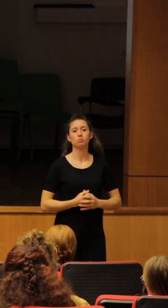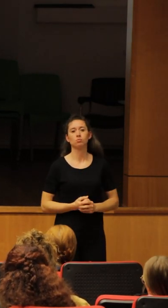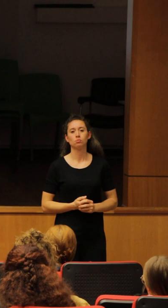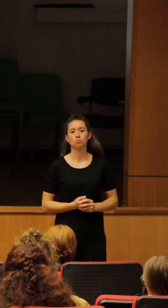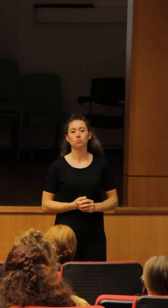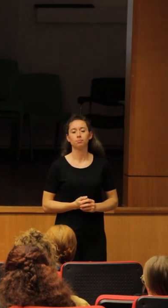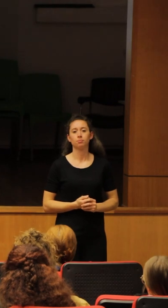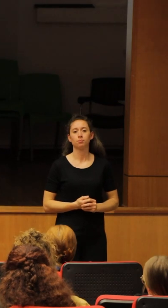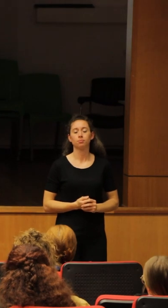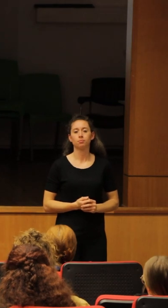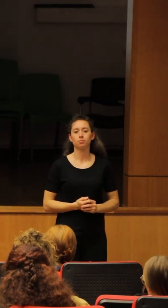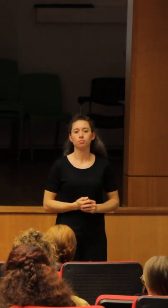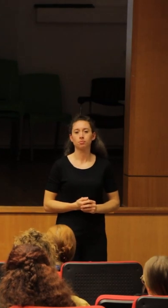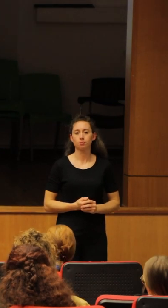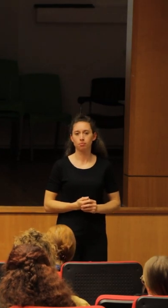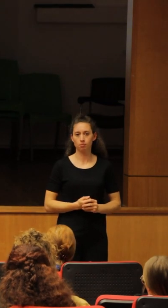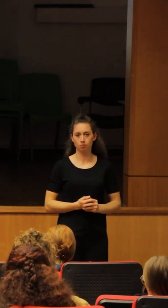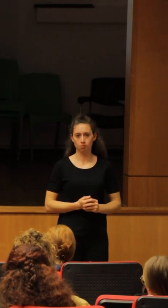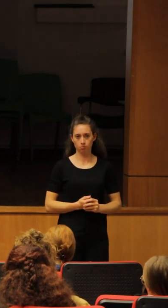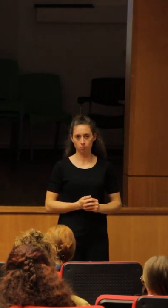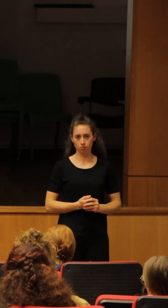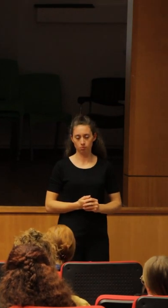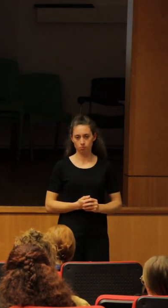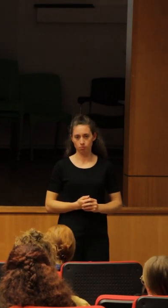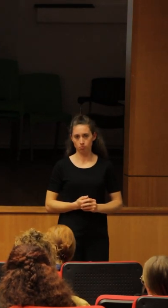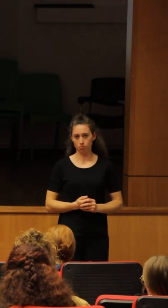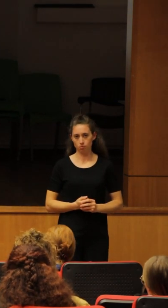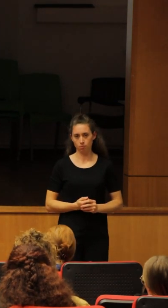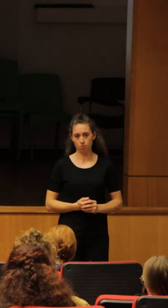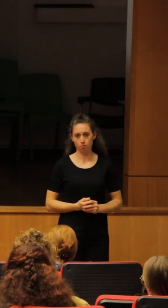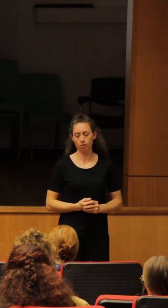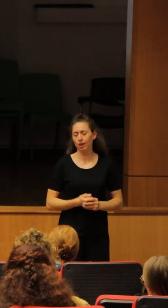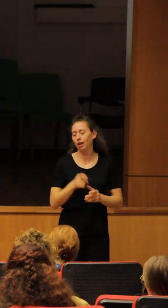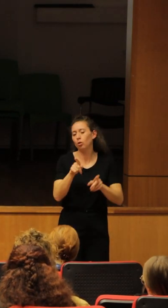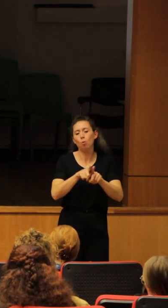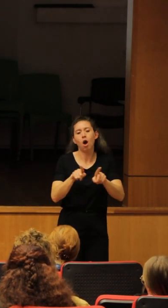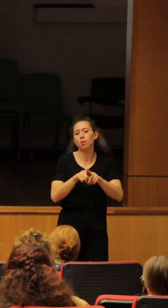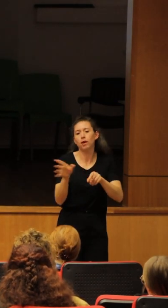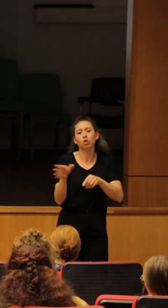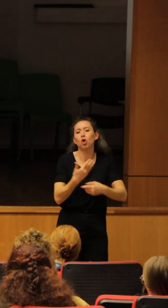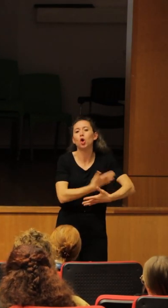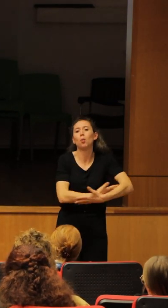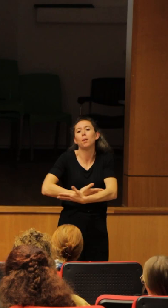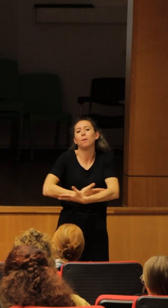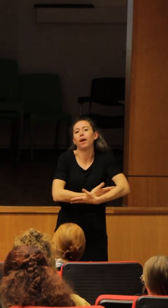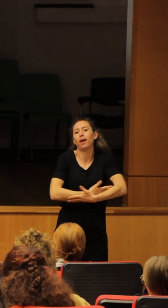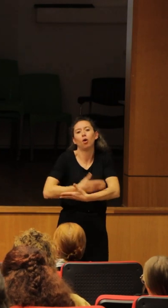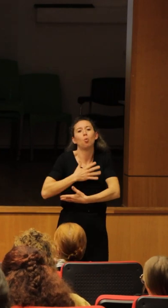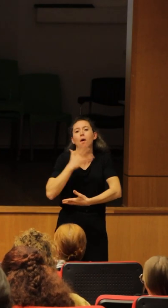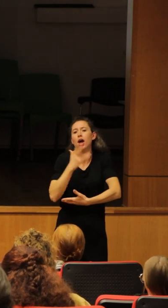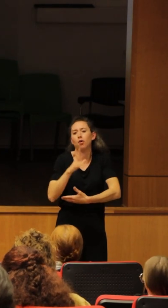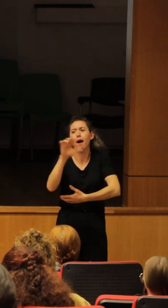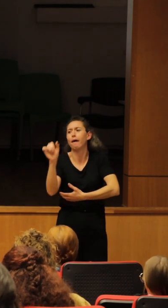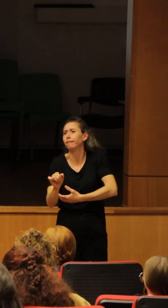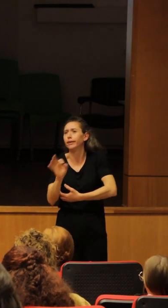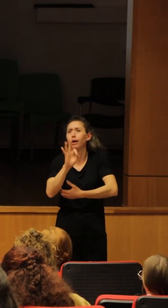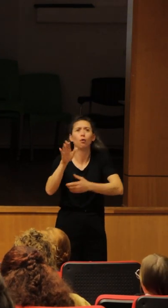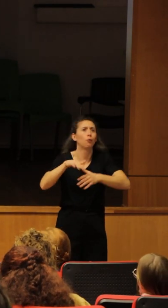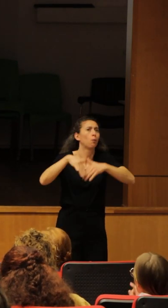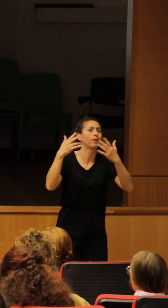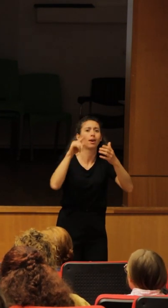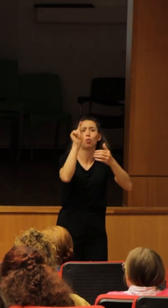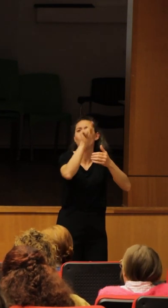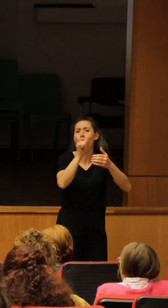human babies. Africa or not Africa. Ahí es lo mismo para todos los bebés humanos, en África o en donde sea. What is that?